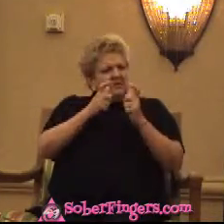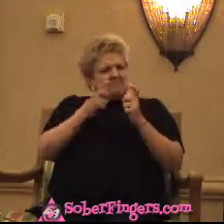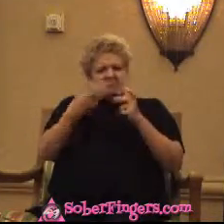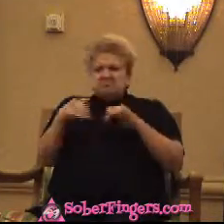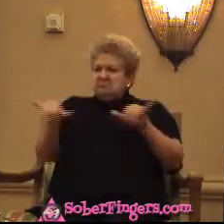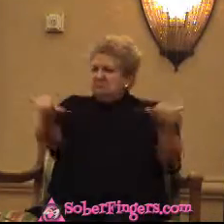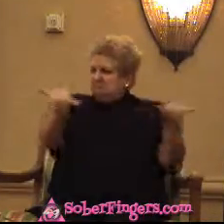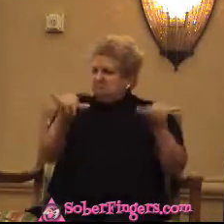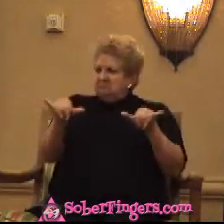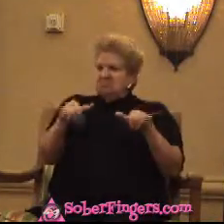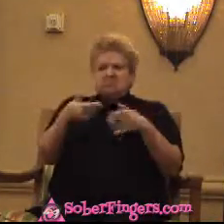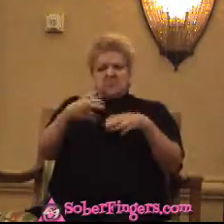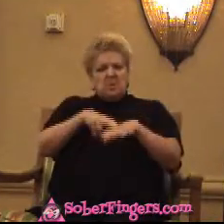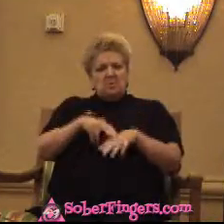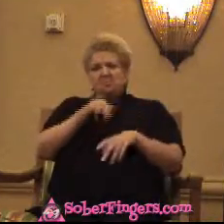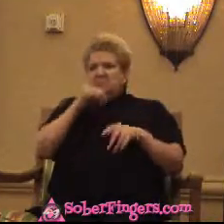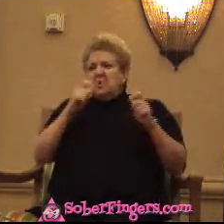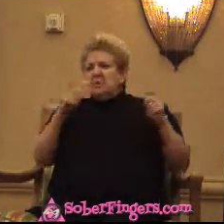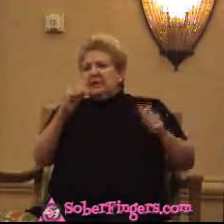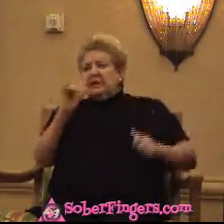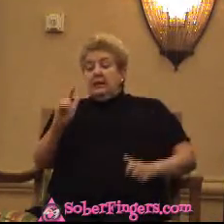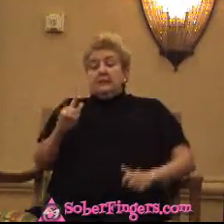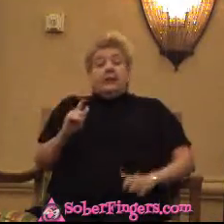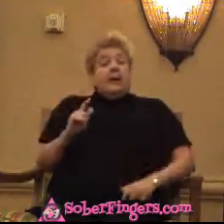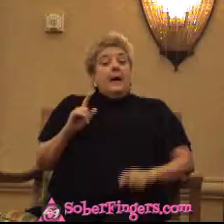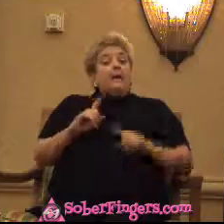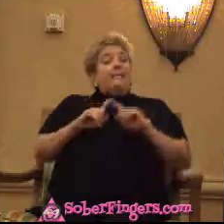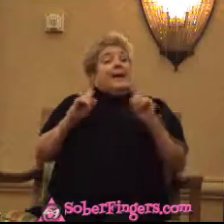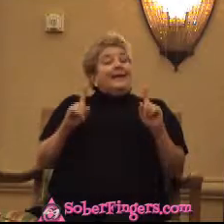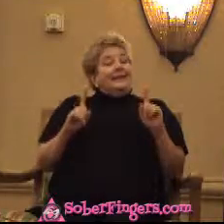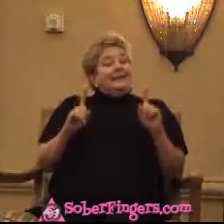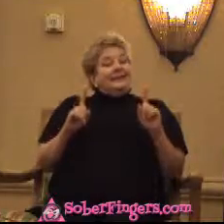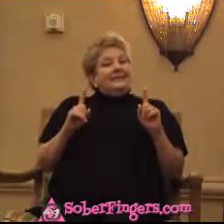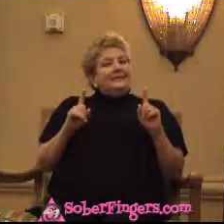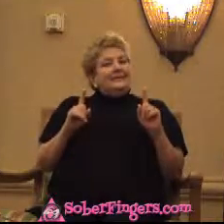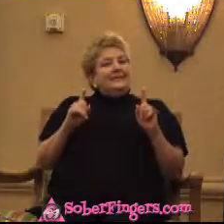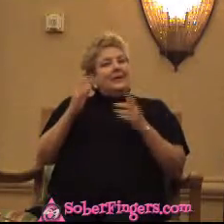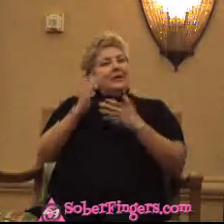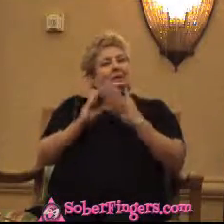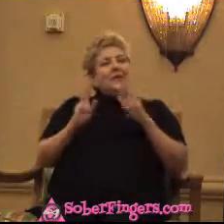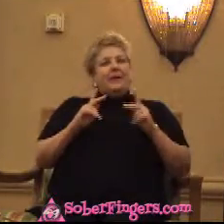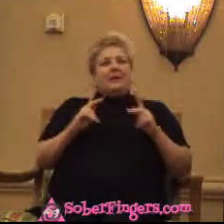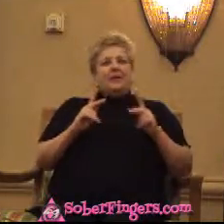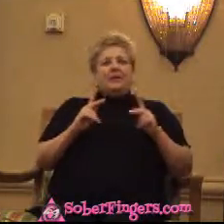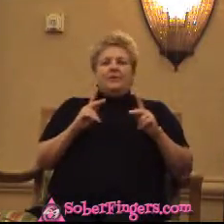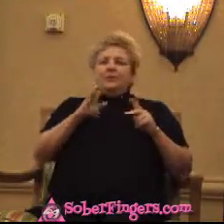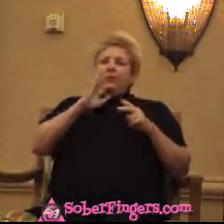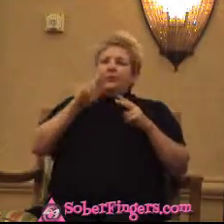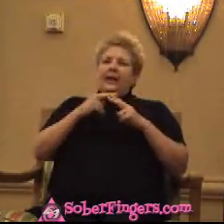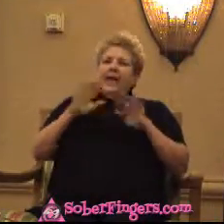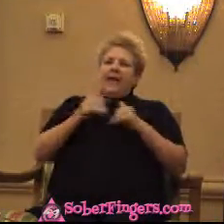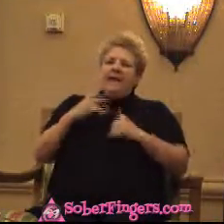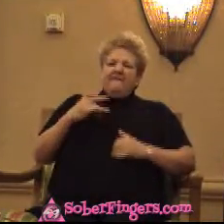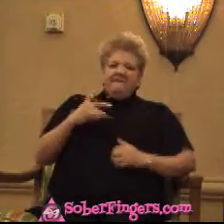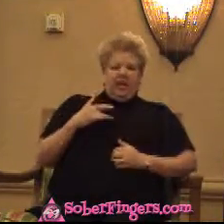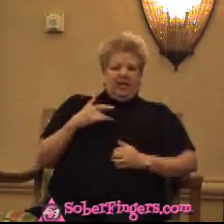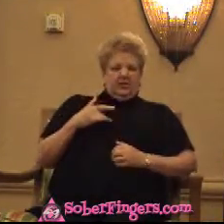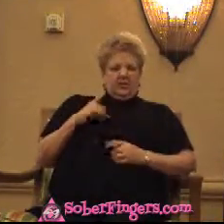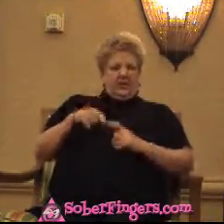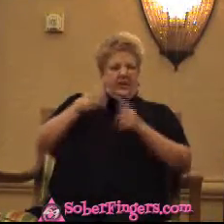I don't identify with a lot of drinkers that talk about how they felt when they drank. I never felt any way when I drank. I just did